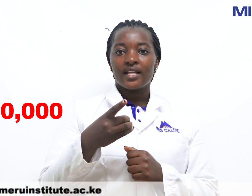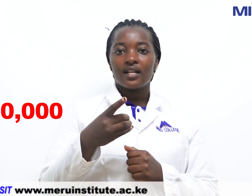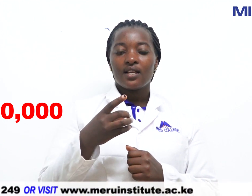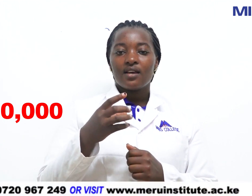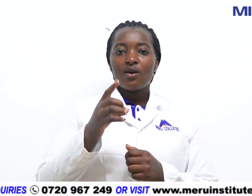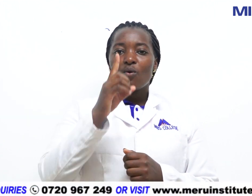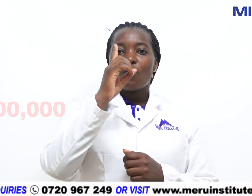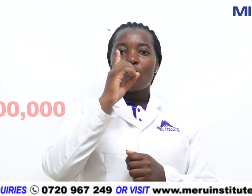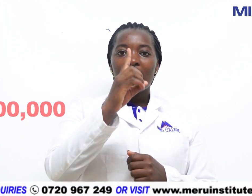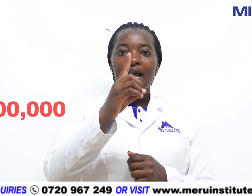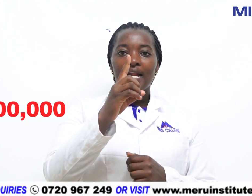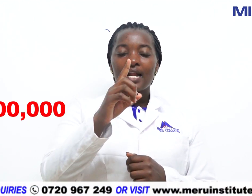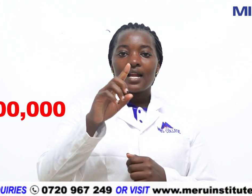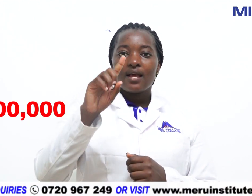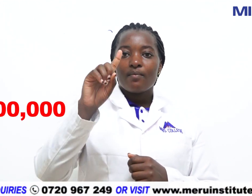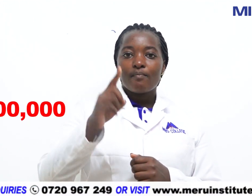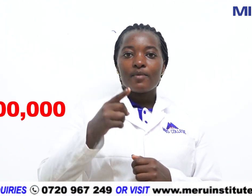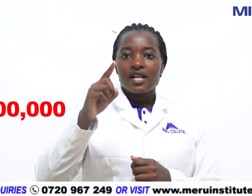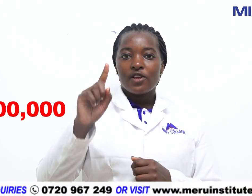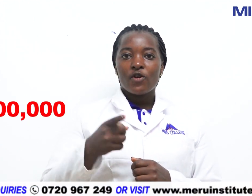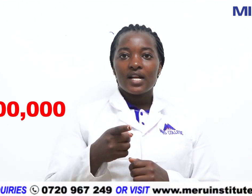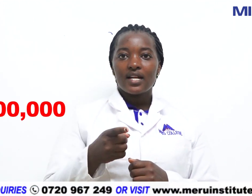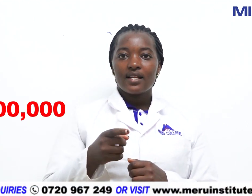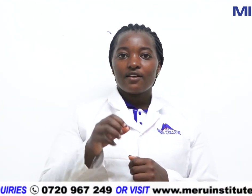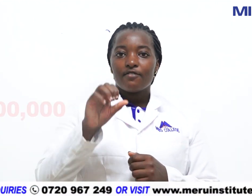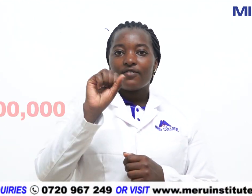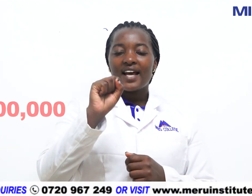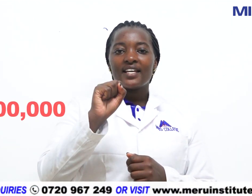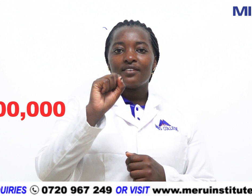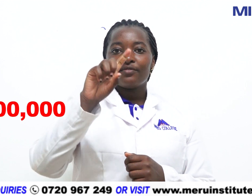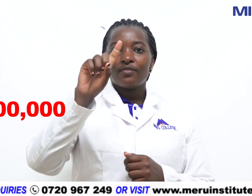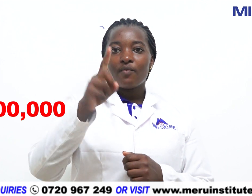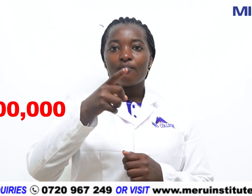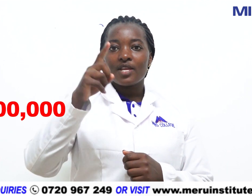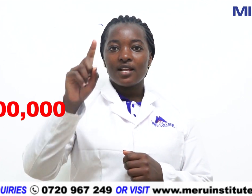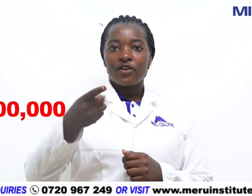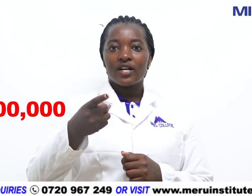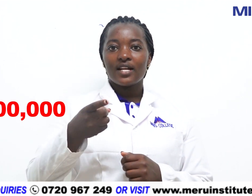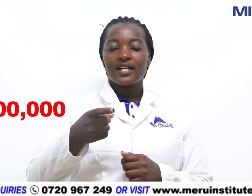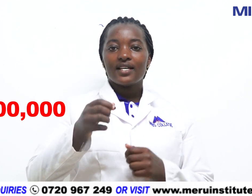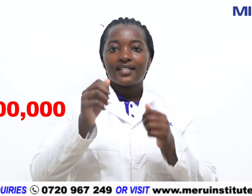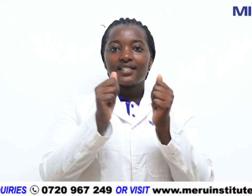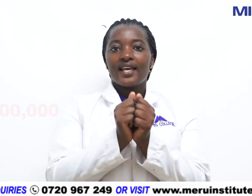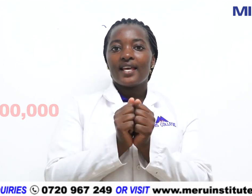500,000, 1 million, 5 million,